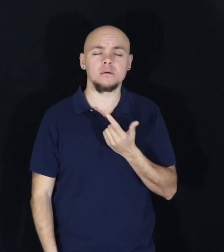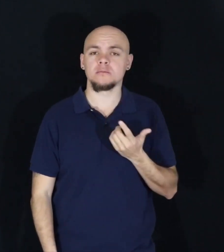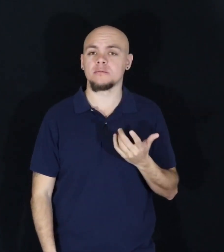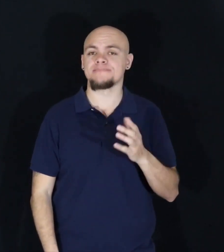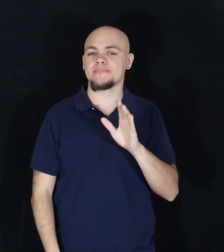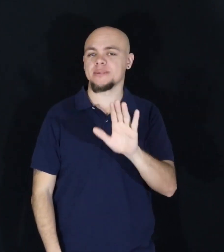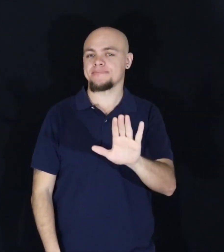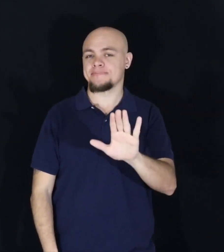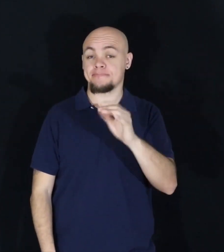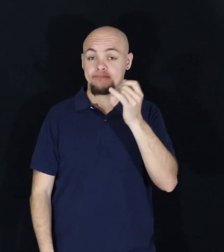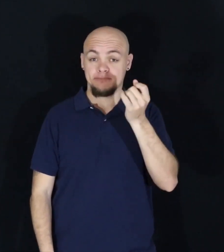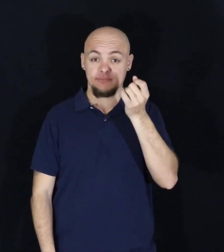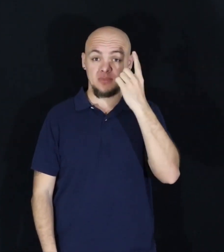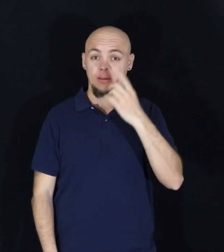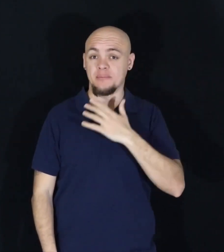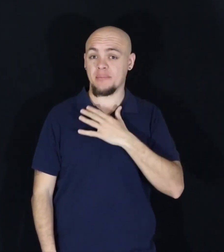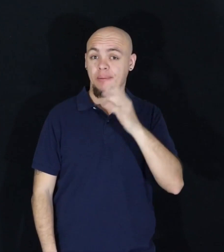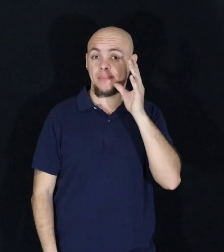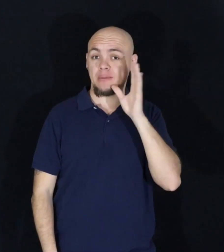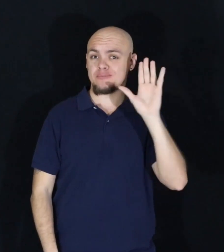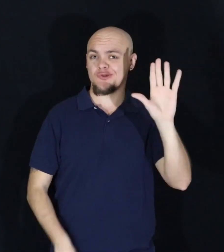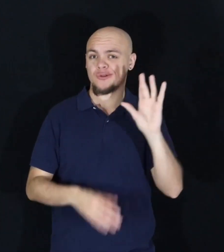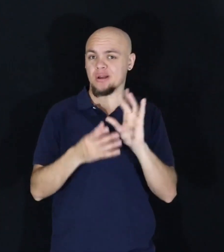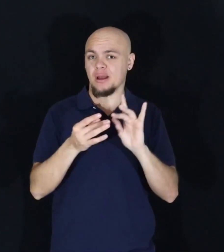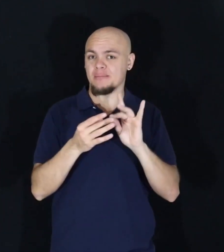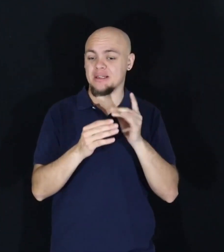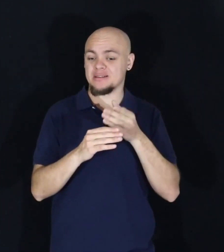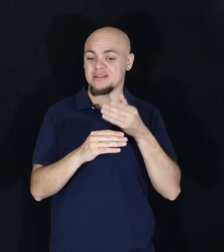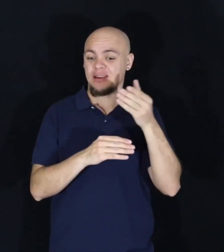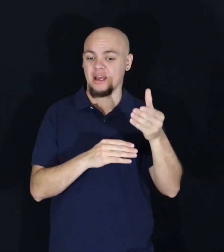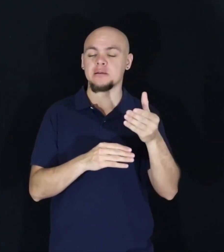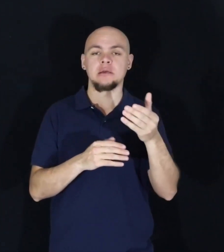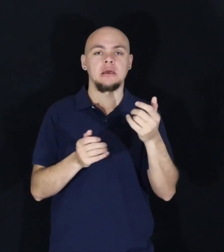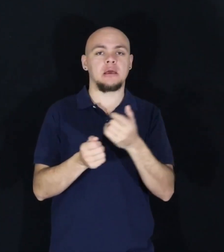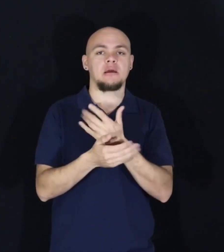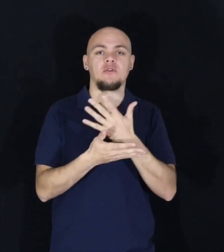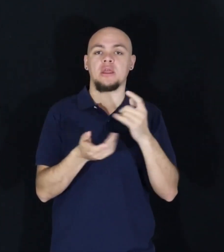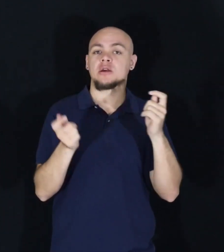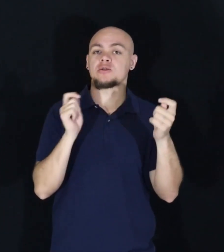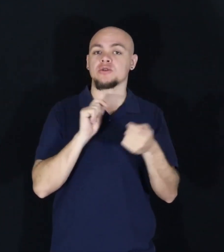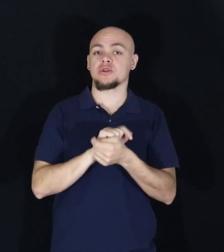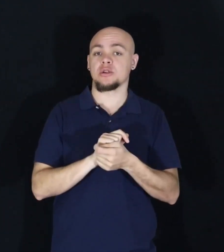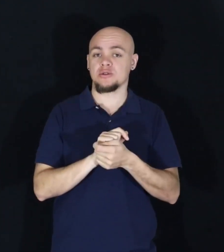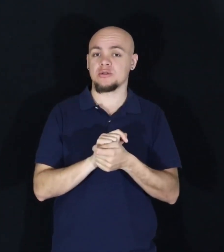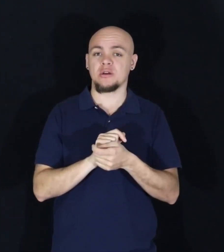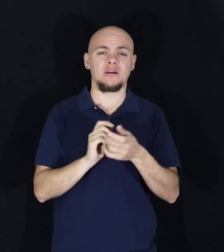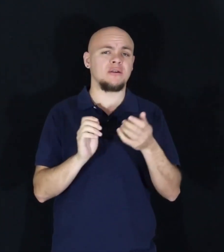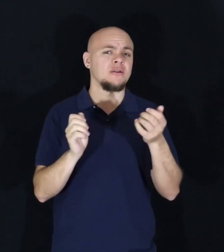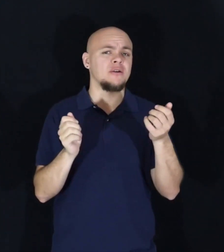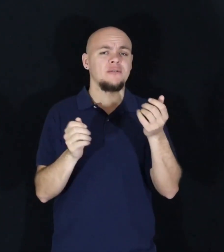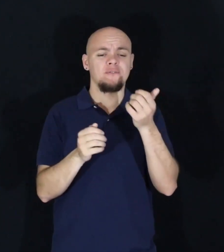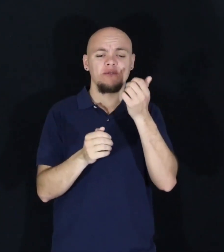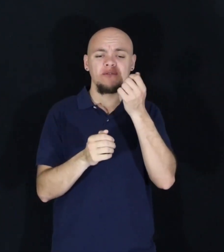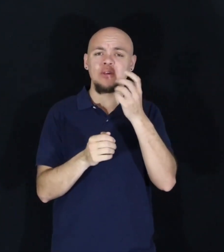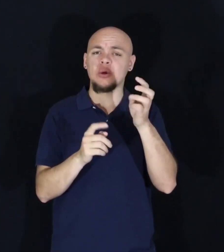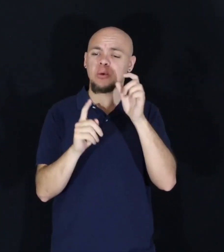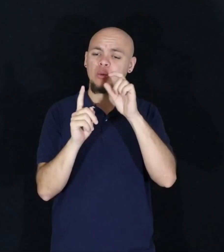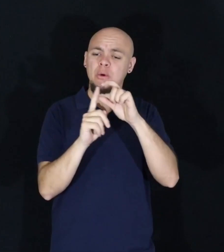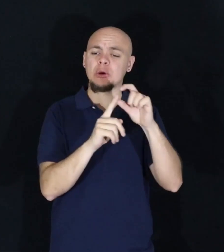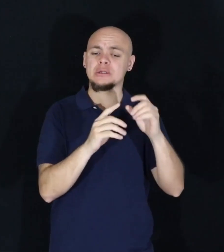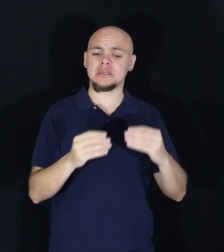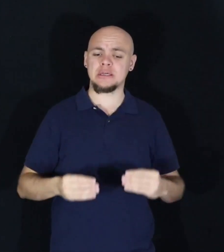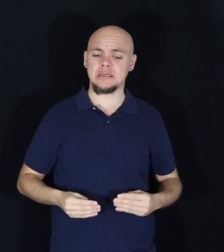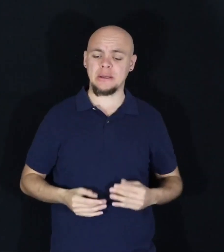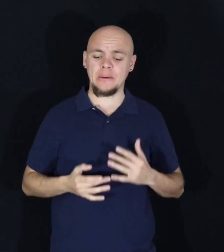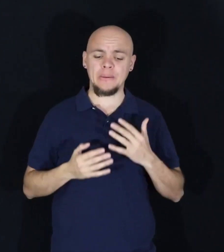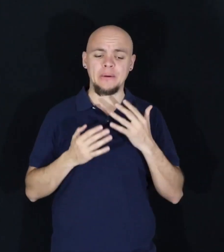However, what my mom said next changed everything. A few inspiriting words that echo in my